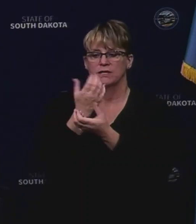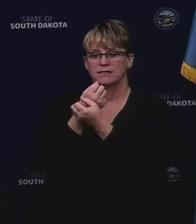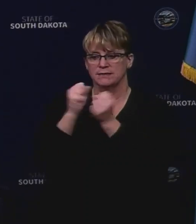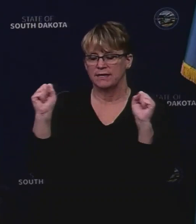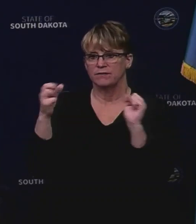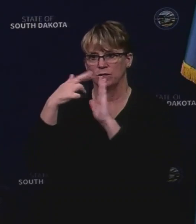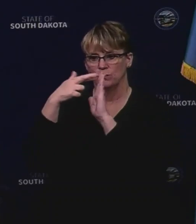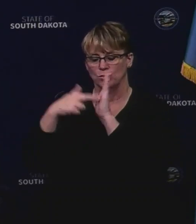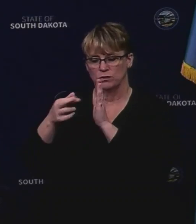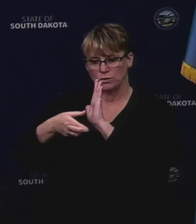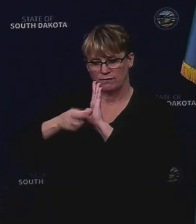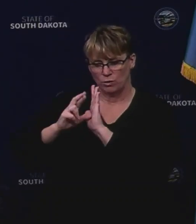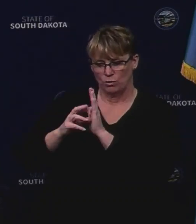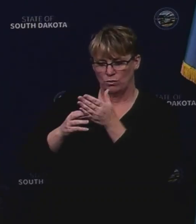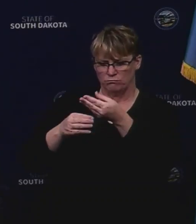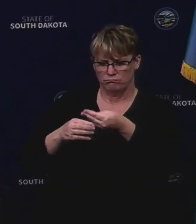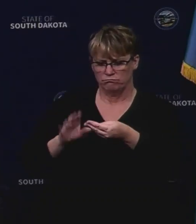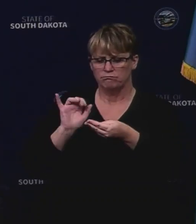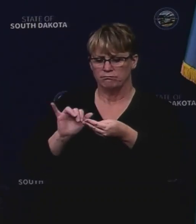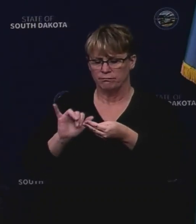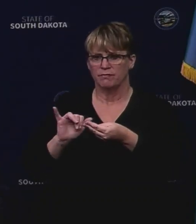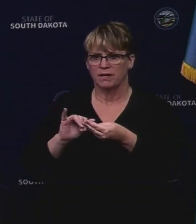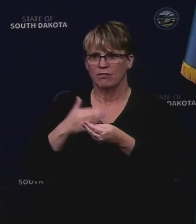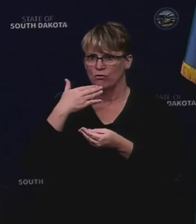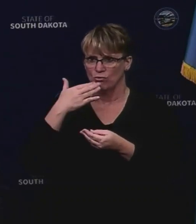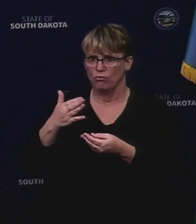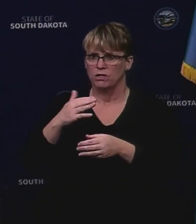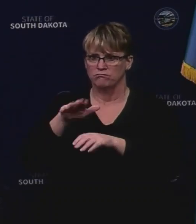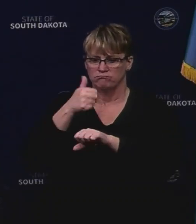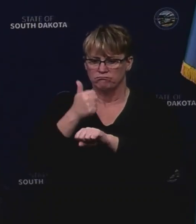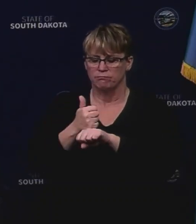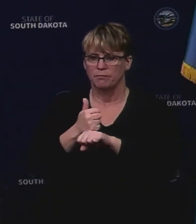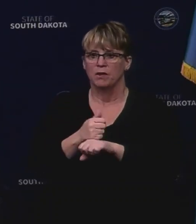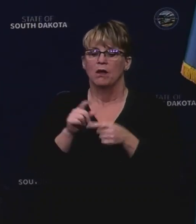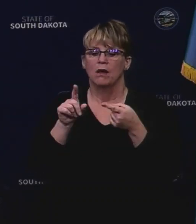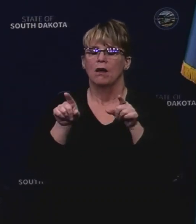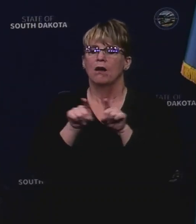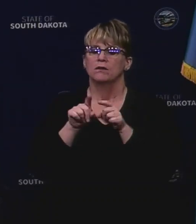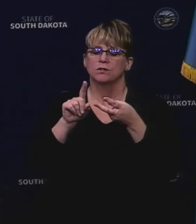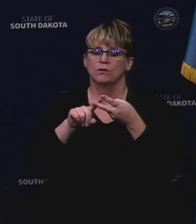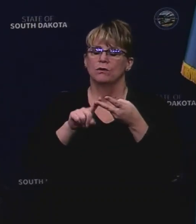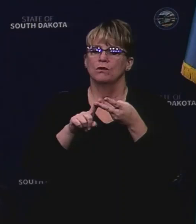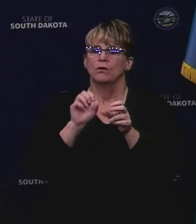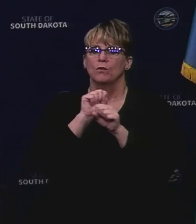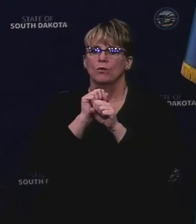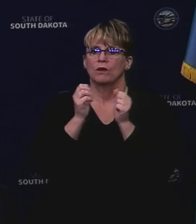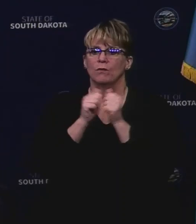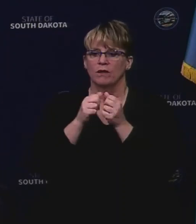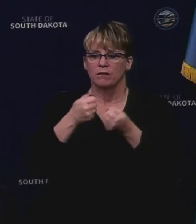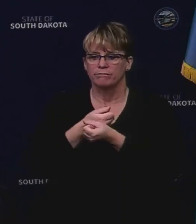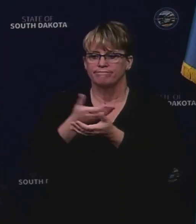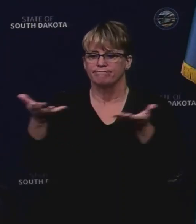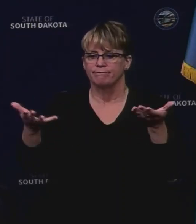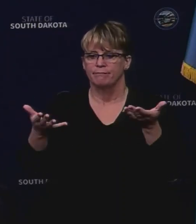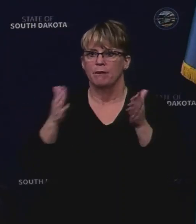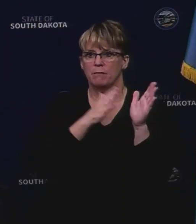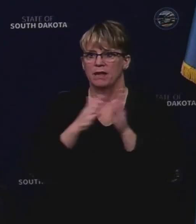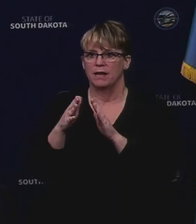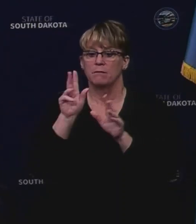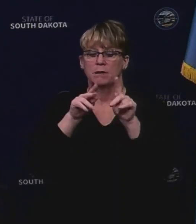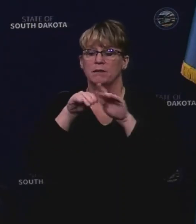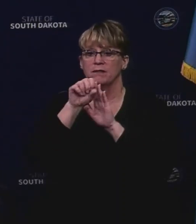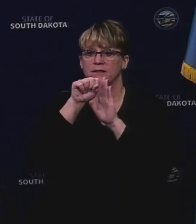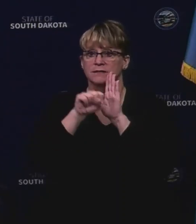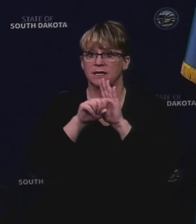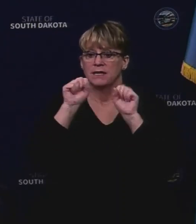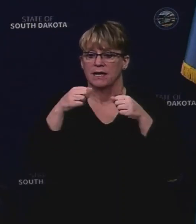protocols have been reviewed and are solid. The other thing that we're working on right now is our distribution plans so that people across the state